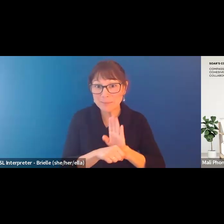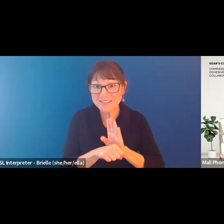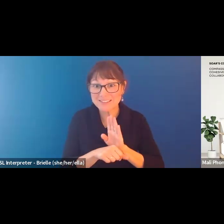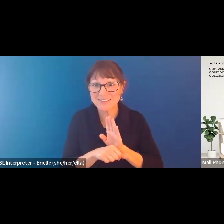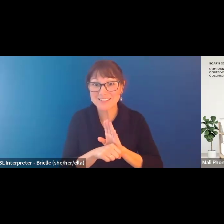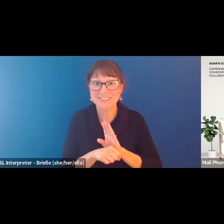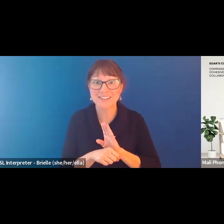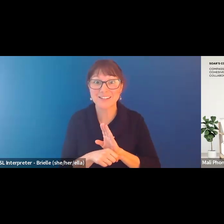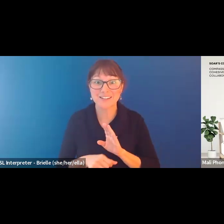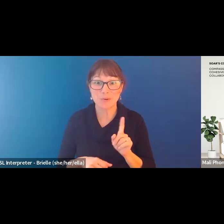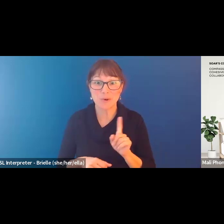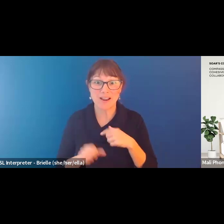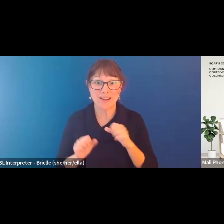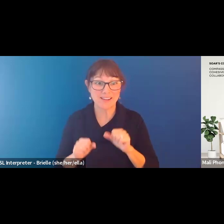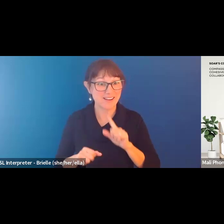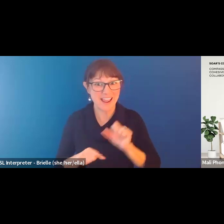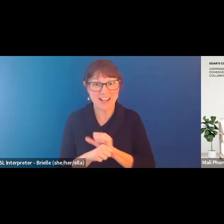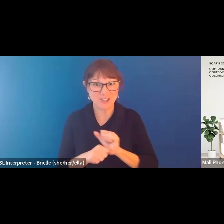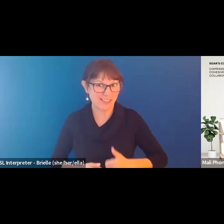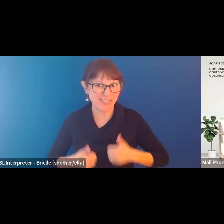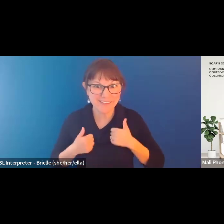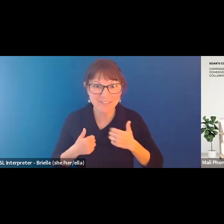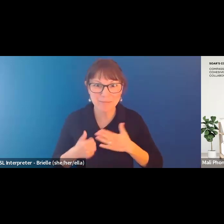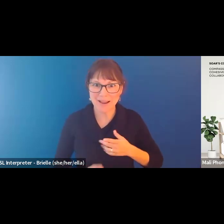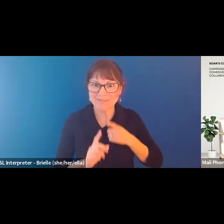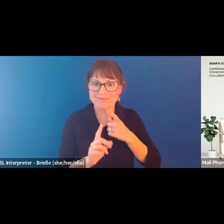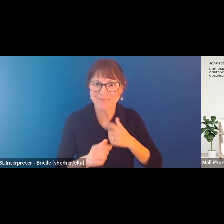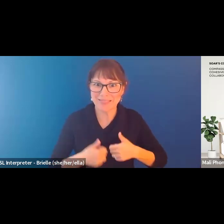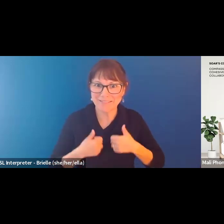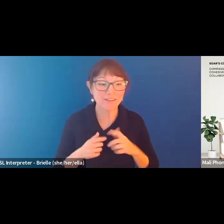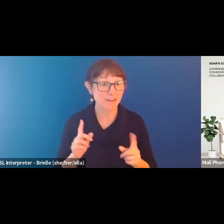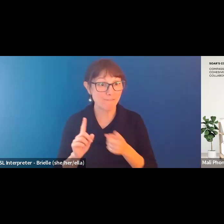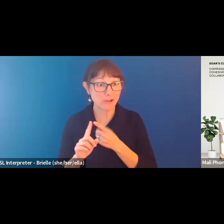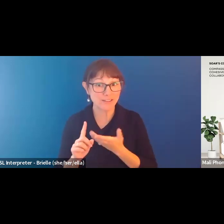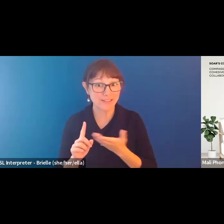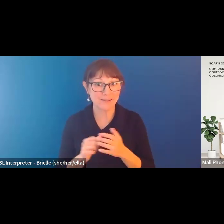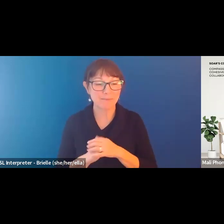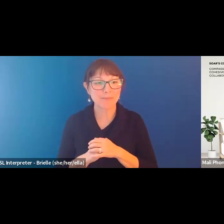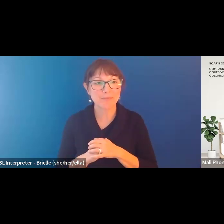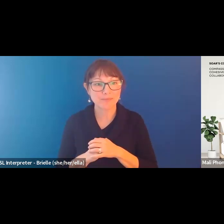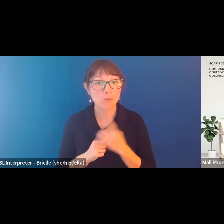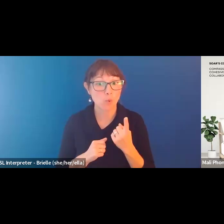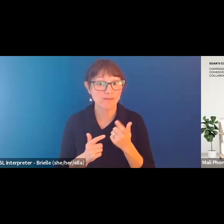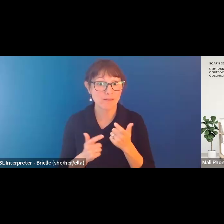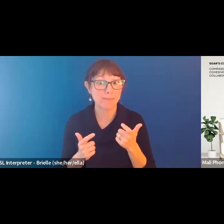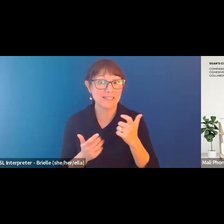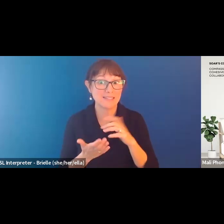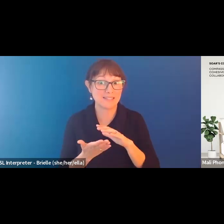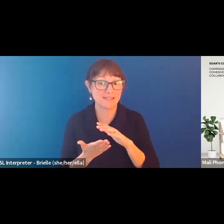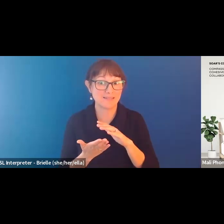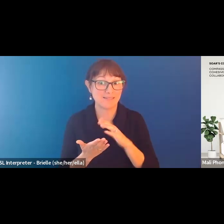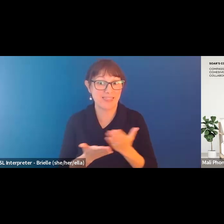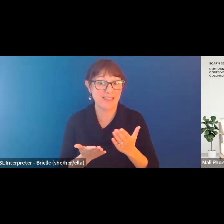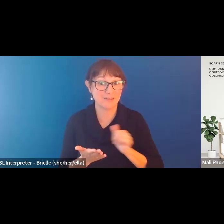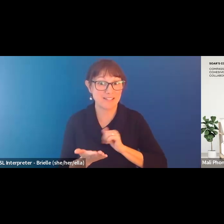which I get to actually live my purpose through. The first lesson, one of the greatest lessons that I've learned